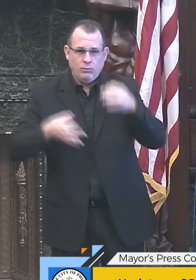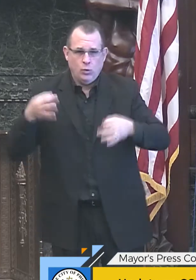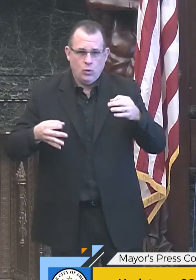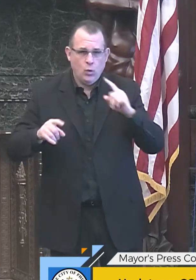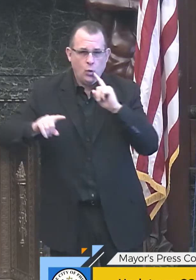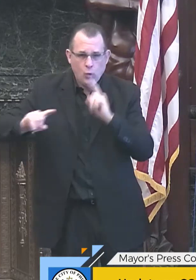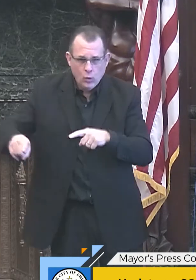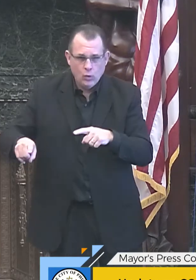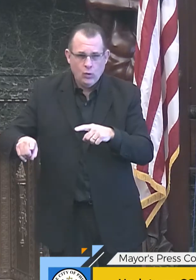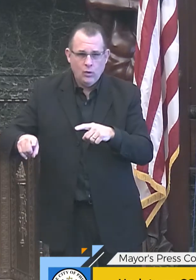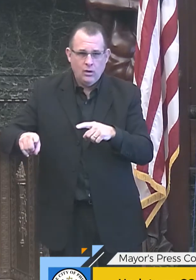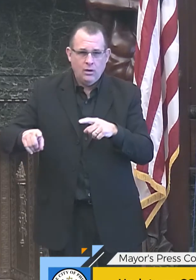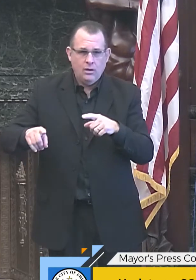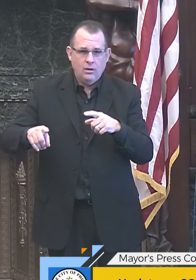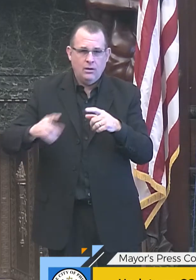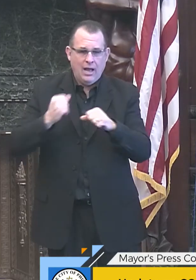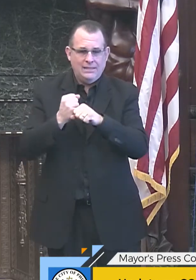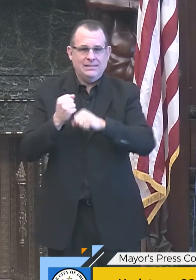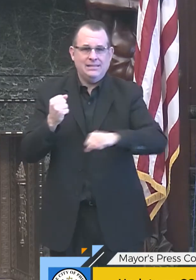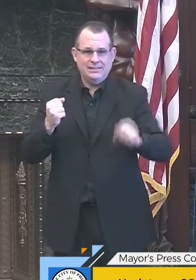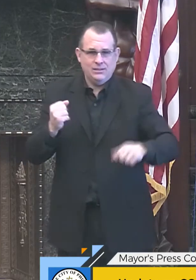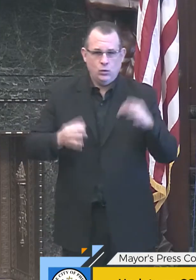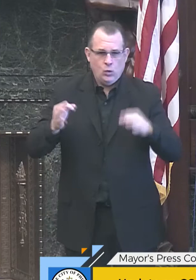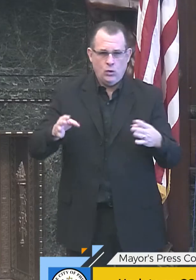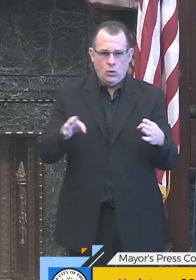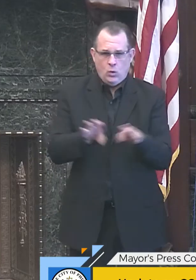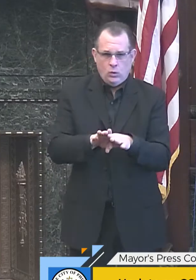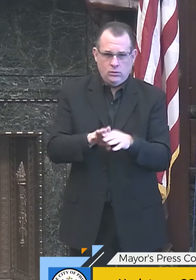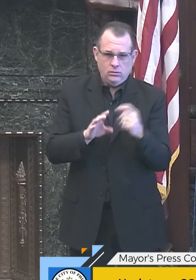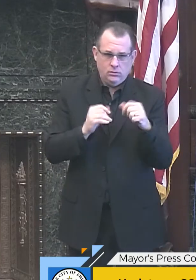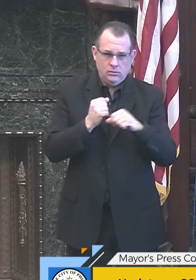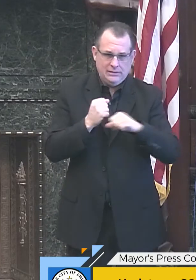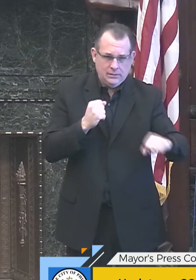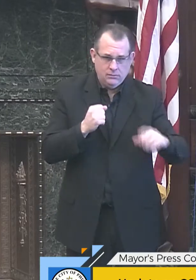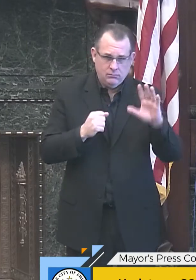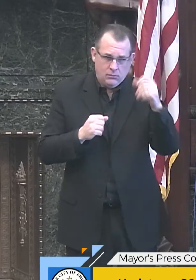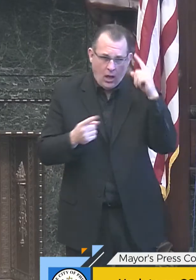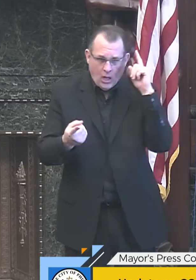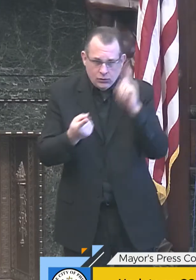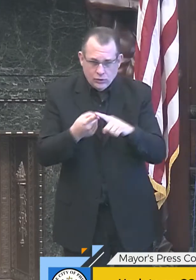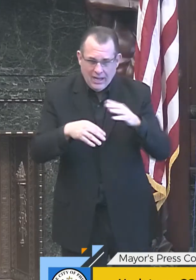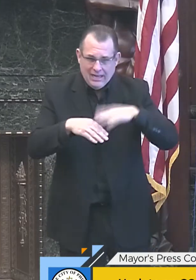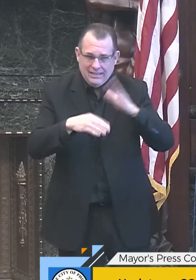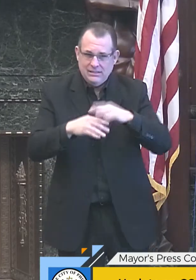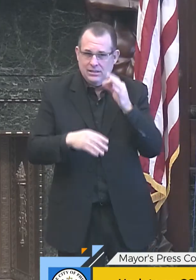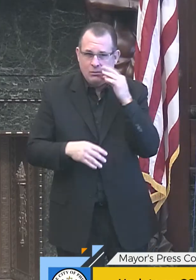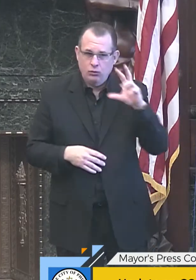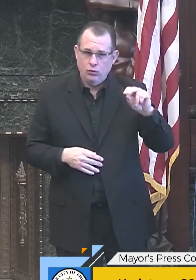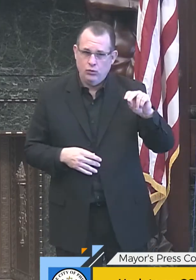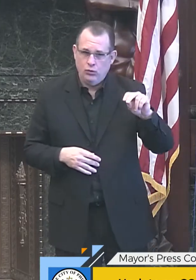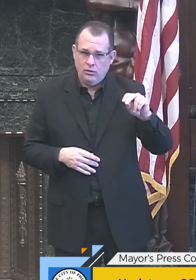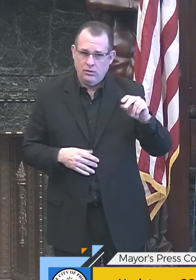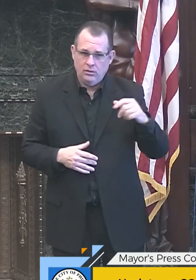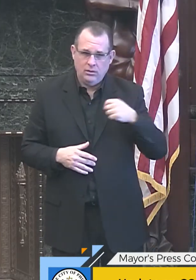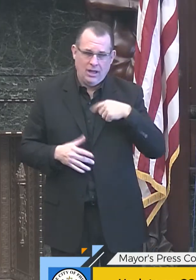extending the court closures at least until April 30th, and I have to go back and look at the order to remember the exact